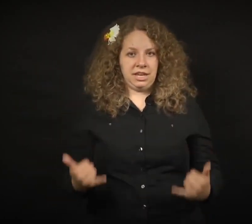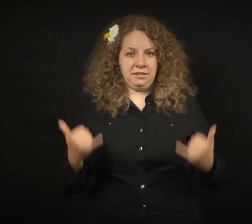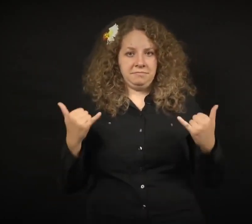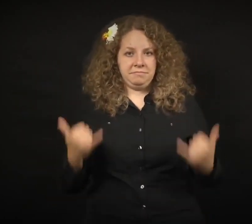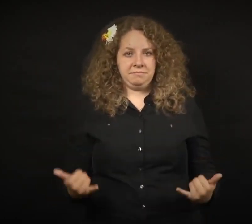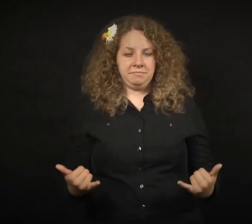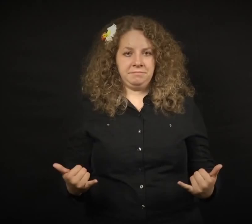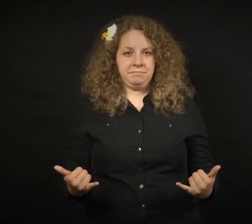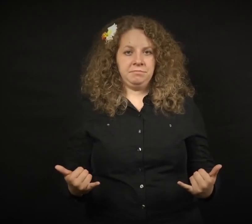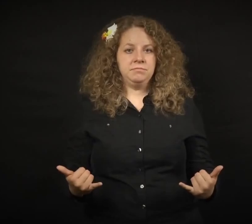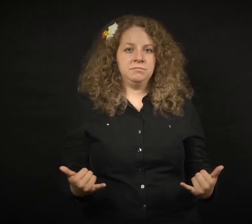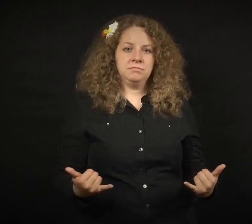today.